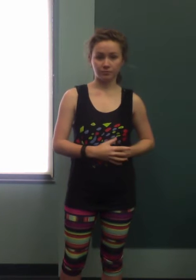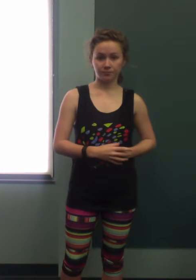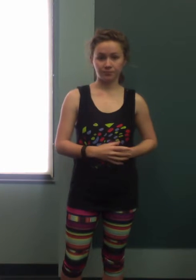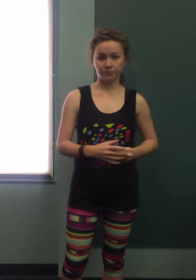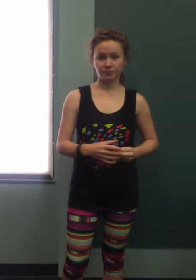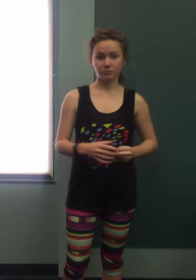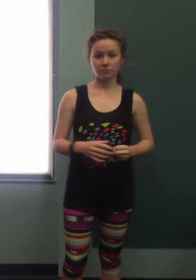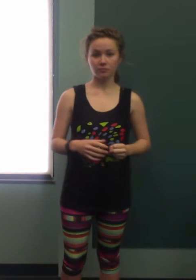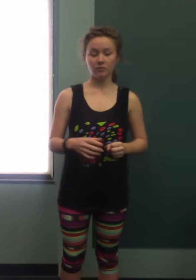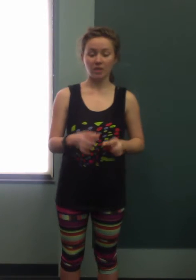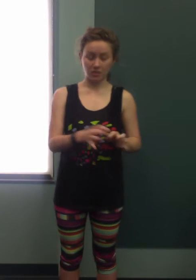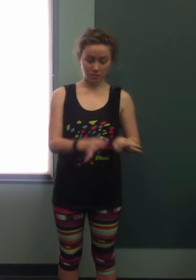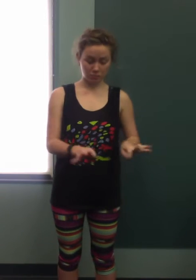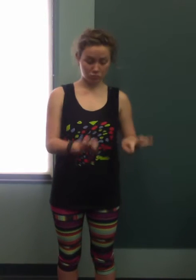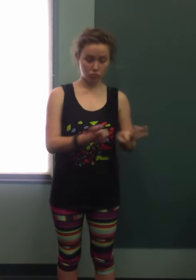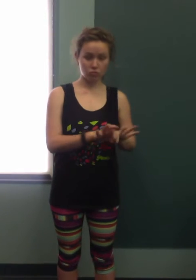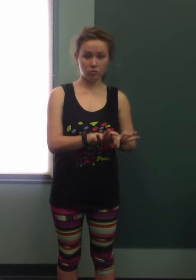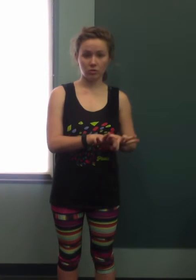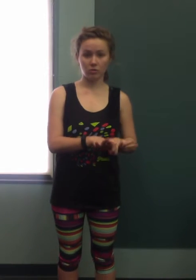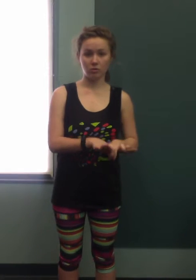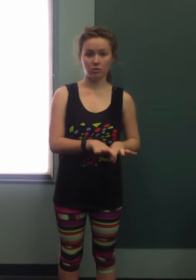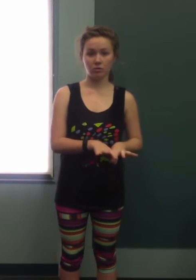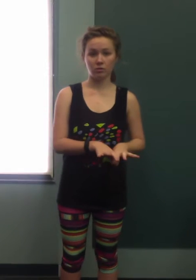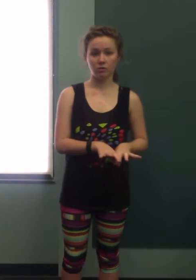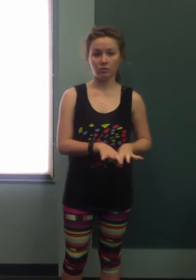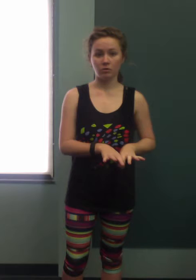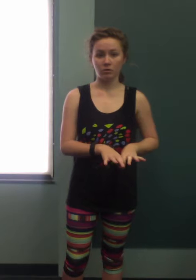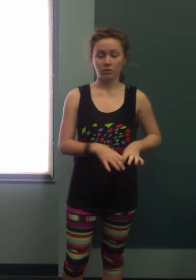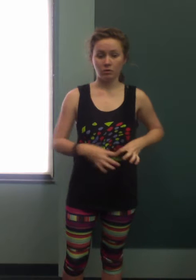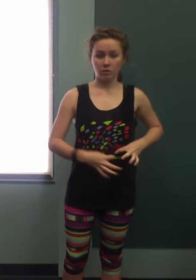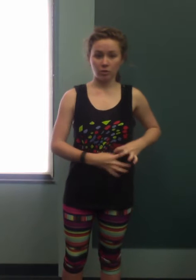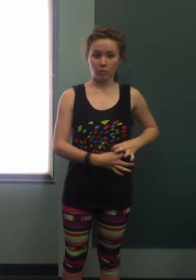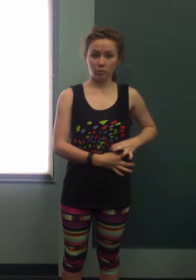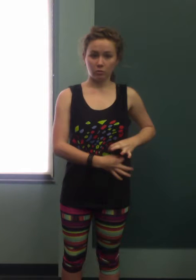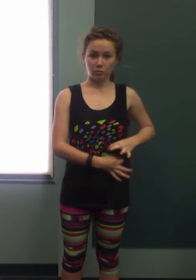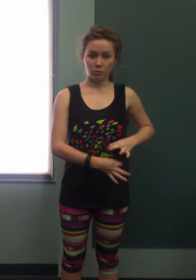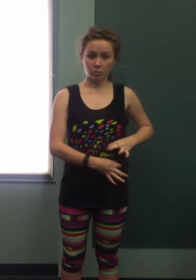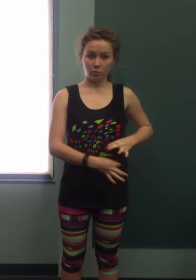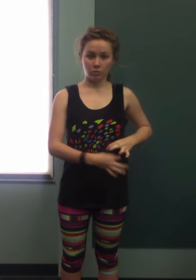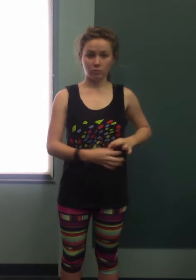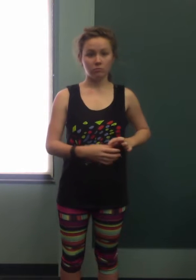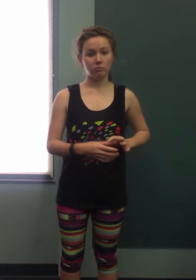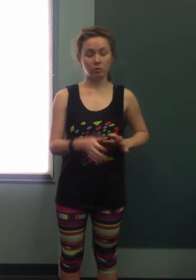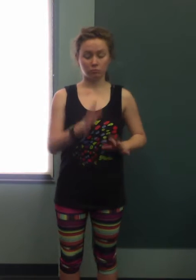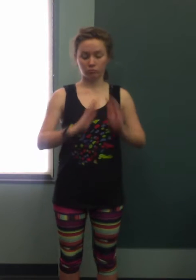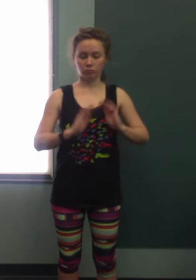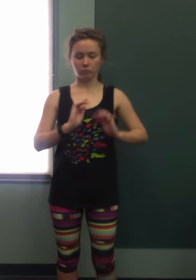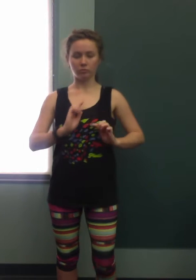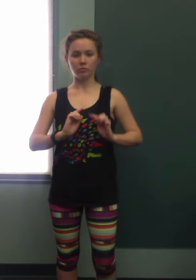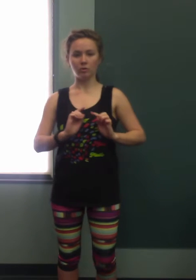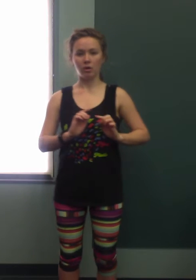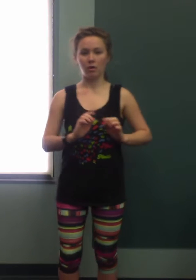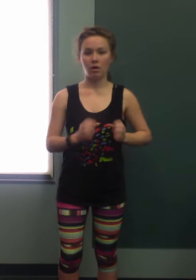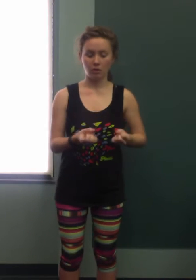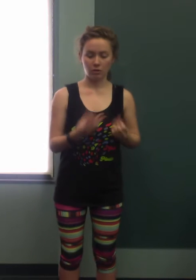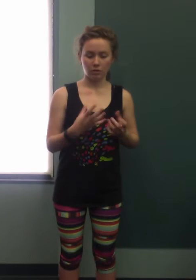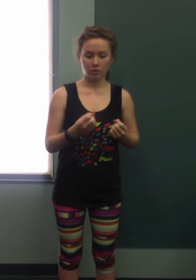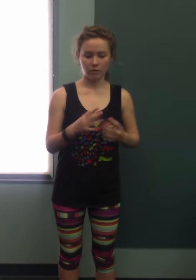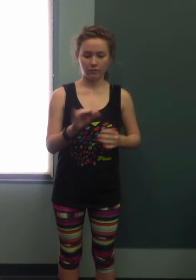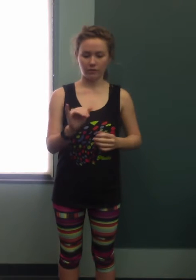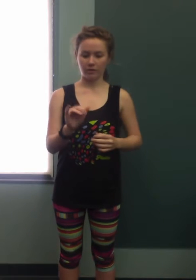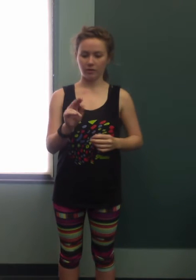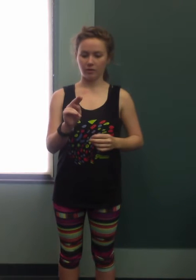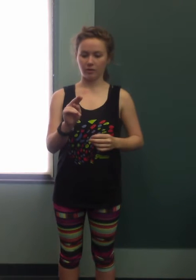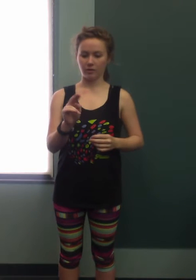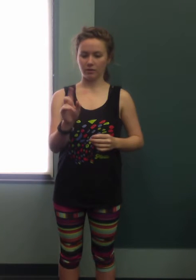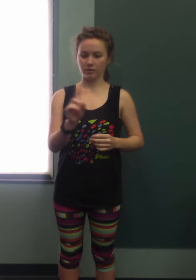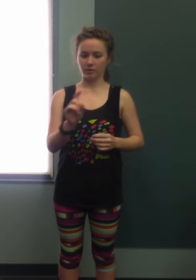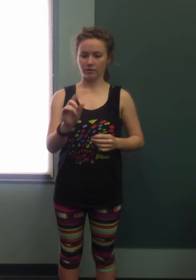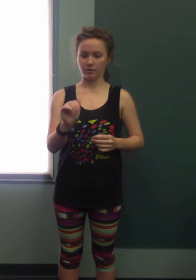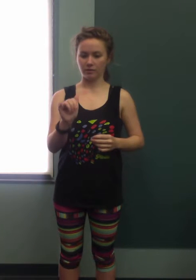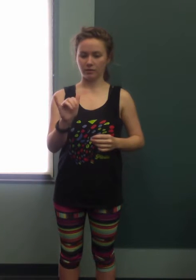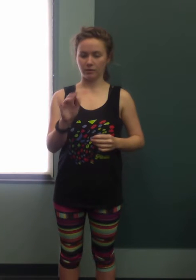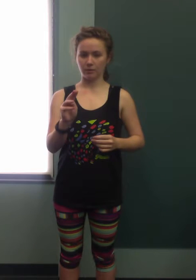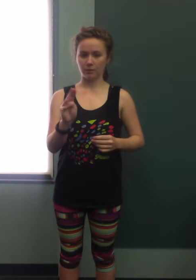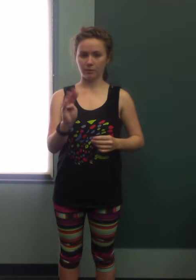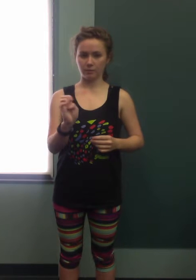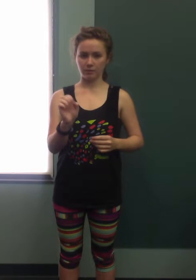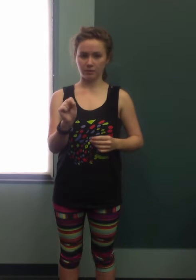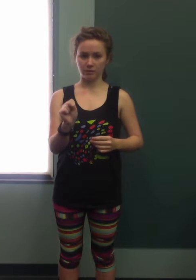be important. Next, we have a bunch of enzymes that come, a bunch of enzymes that come out of the pancreas. So the pancreas is important